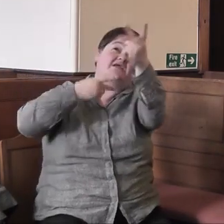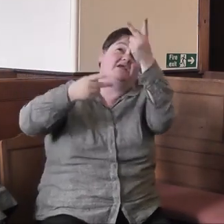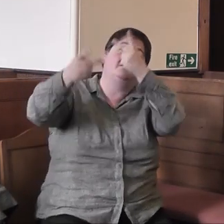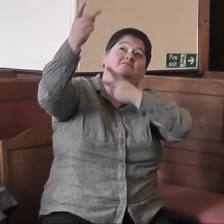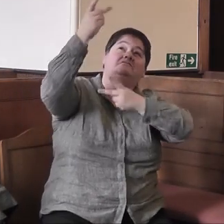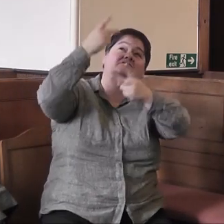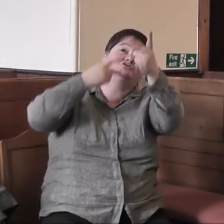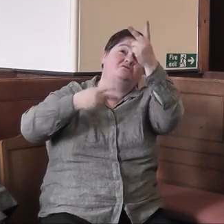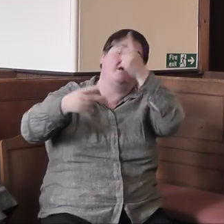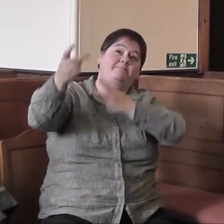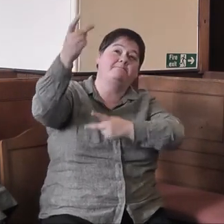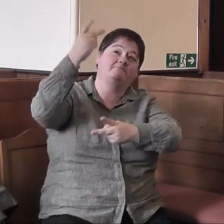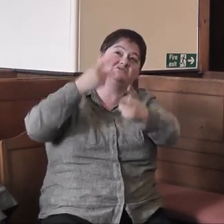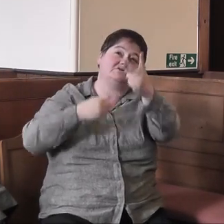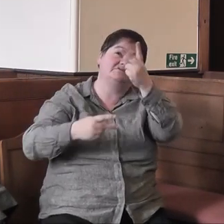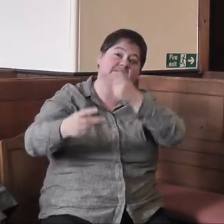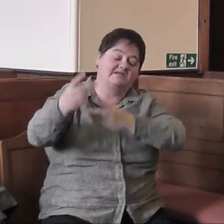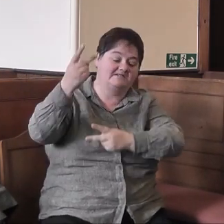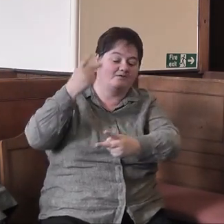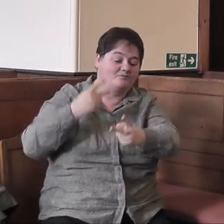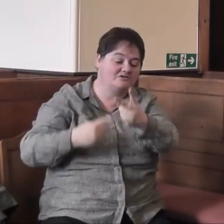singing to them, so singing downwards.